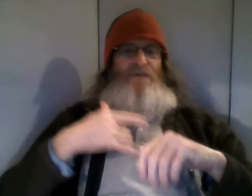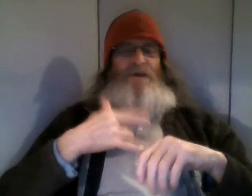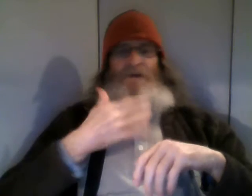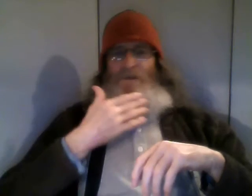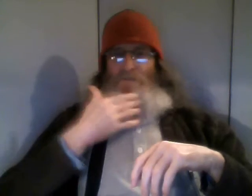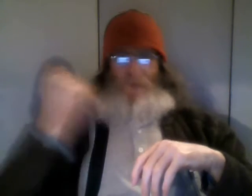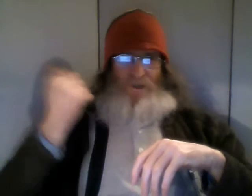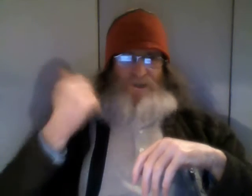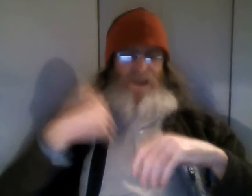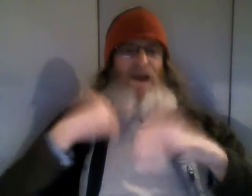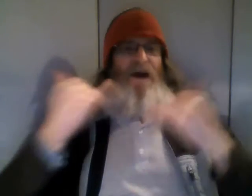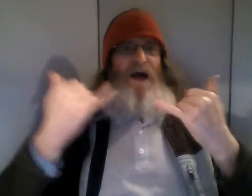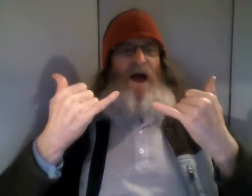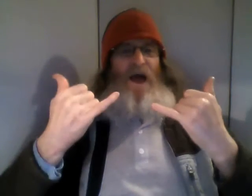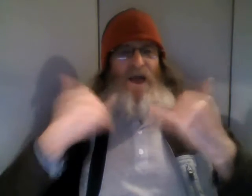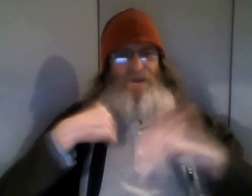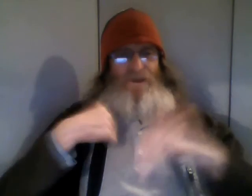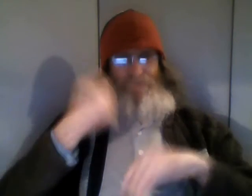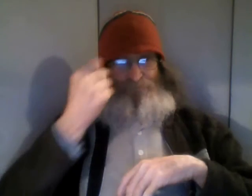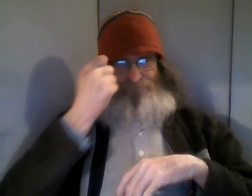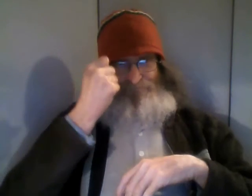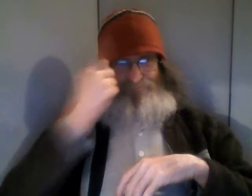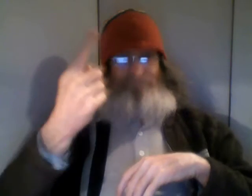could become seriously ill and even die.